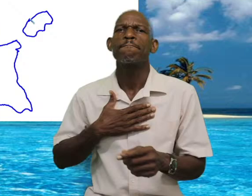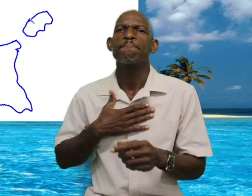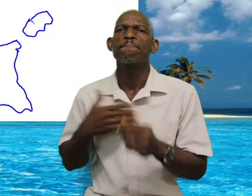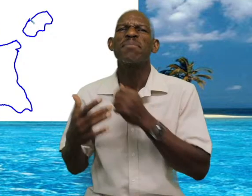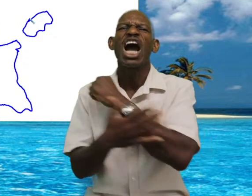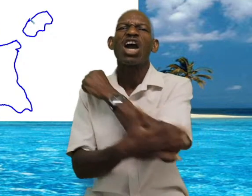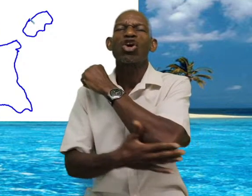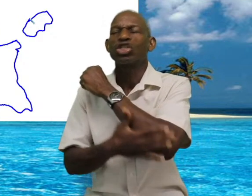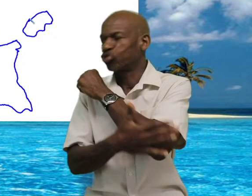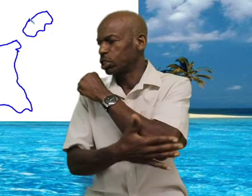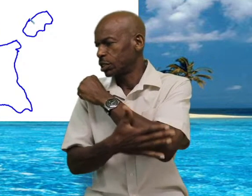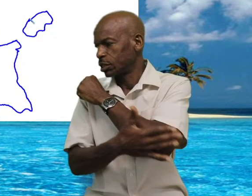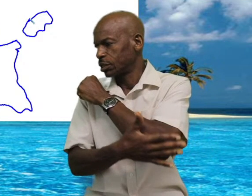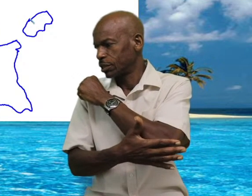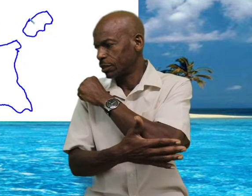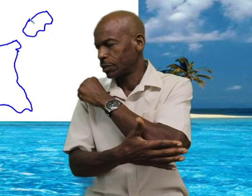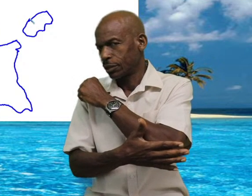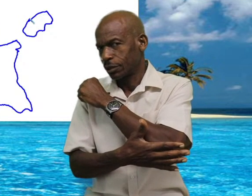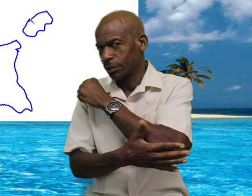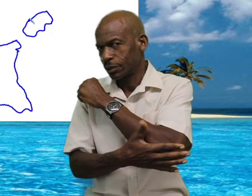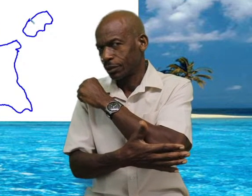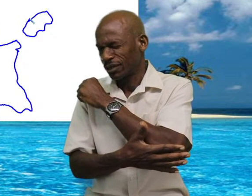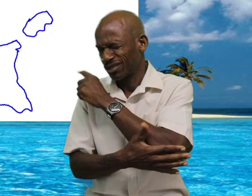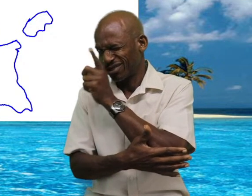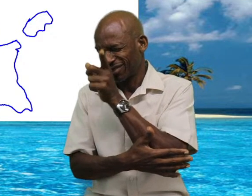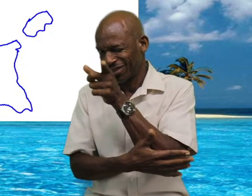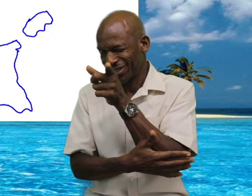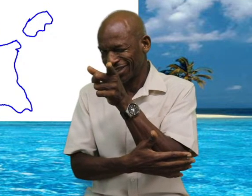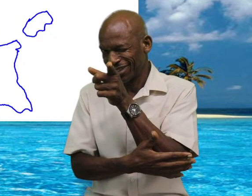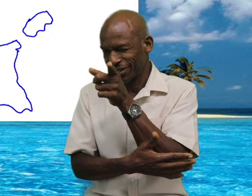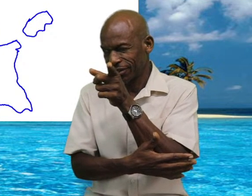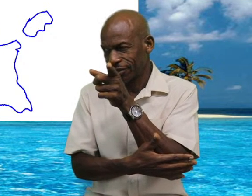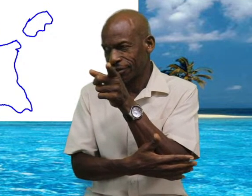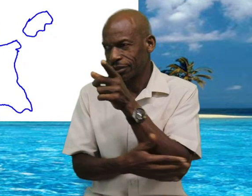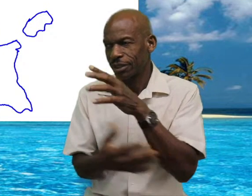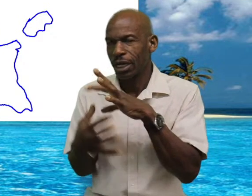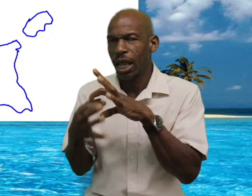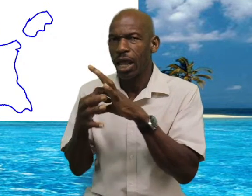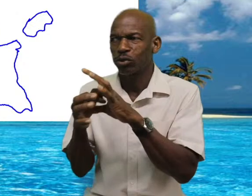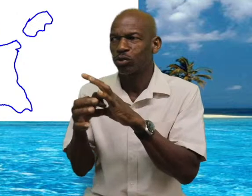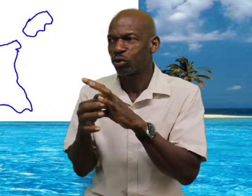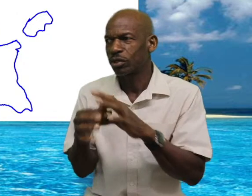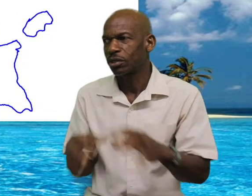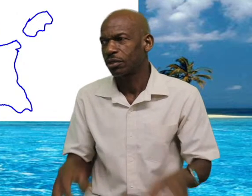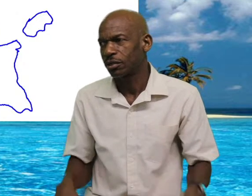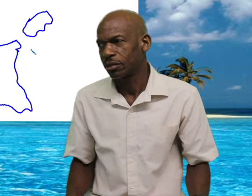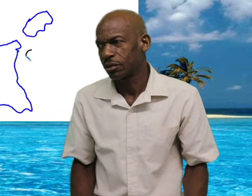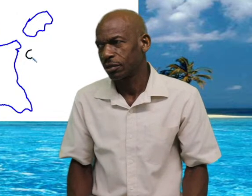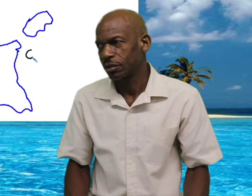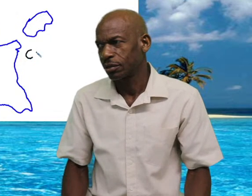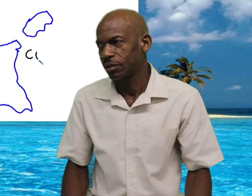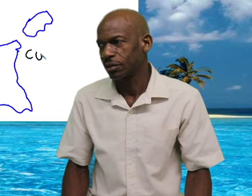Right? And association again. And we're looking at your country.